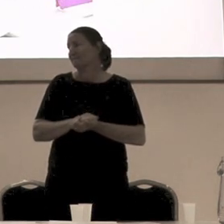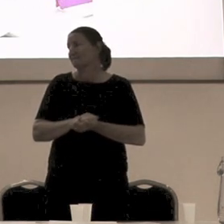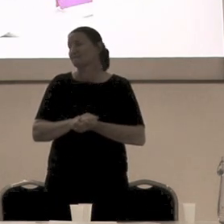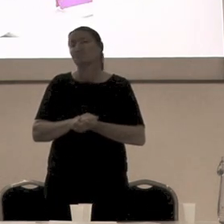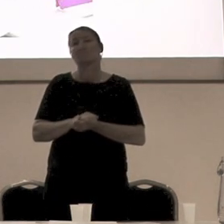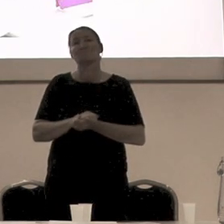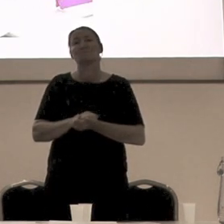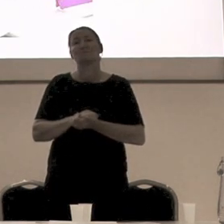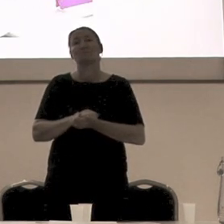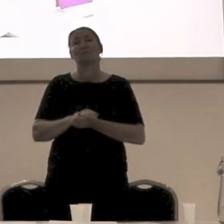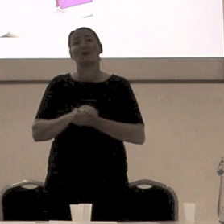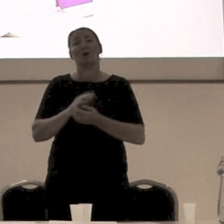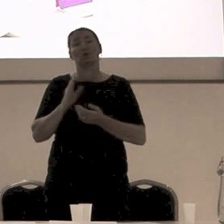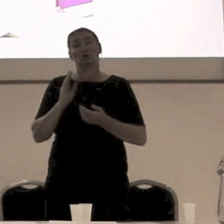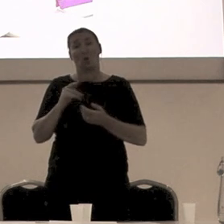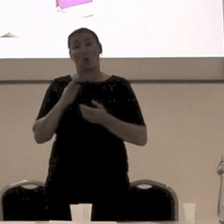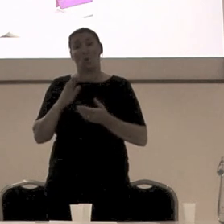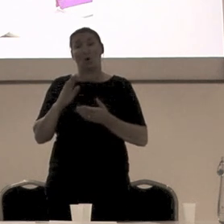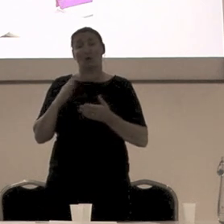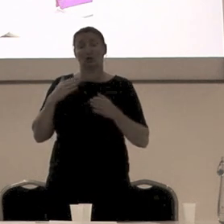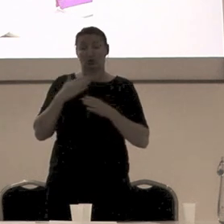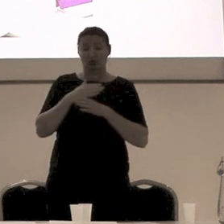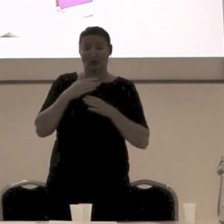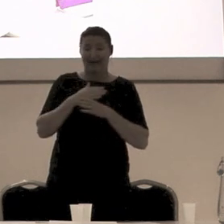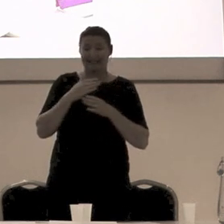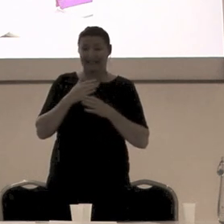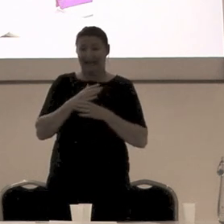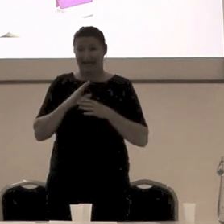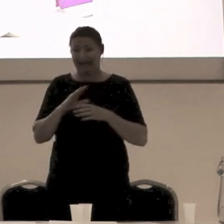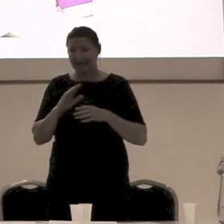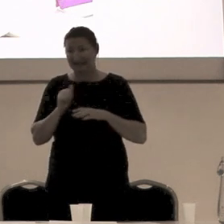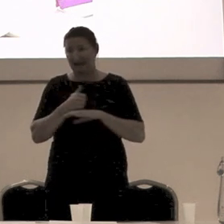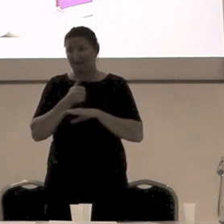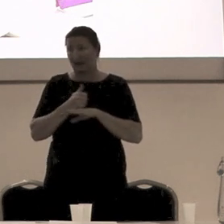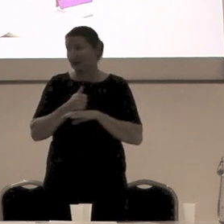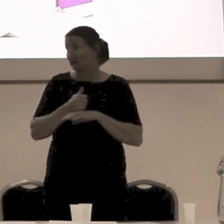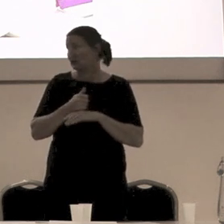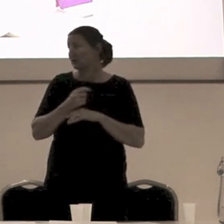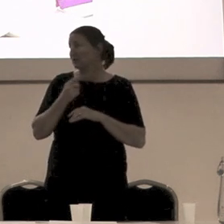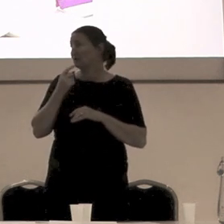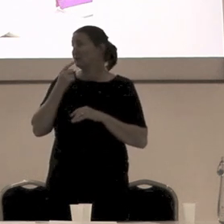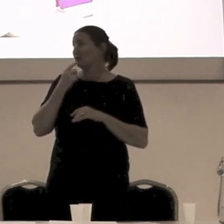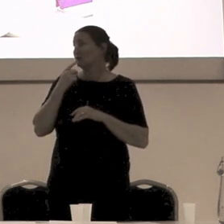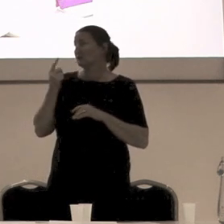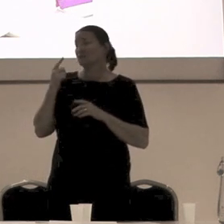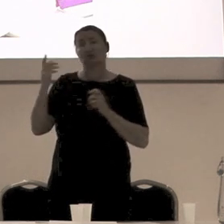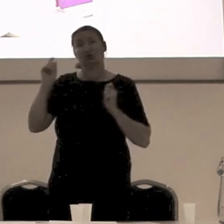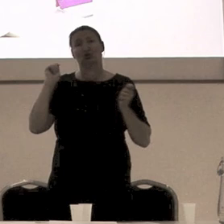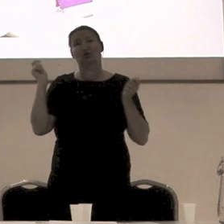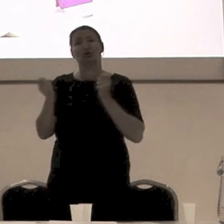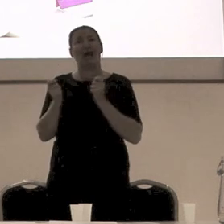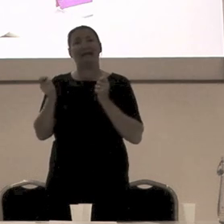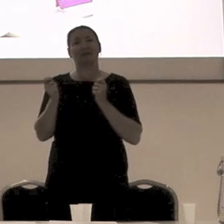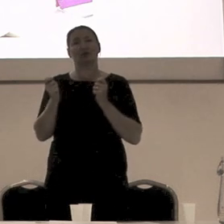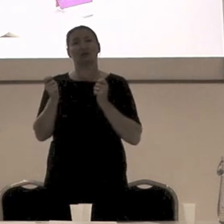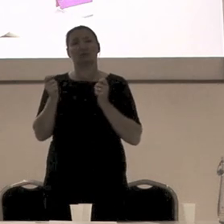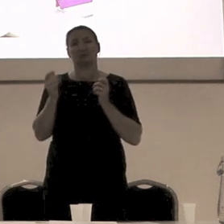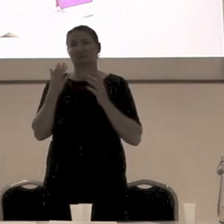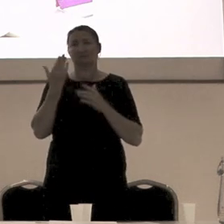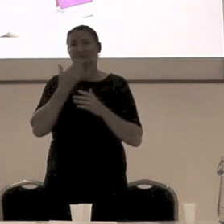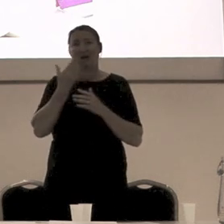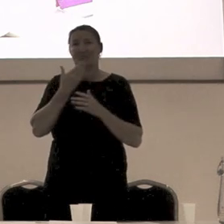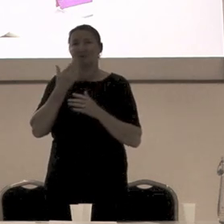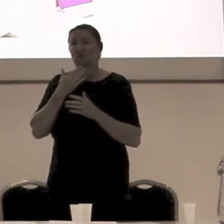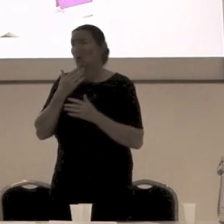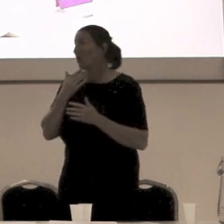the label Junior Training Establishment came down and SLD, PMLD school went up. Nothing else changed, and as you can